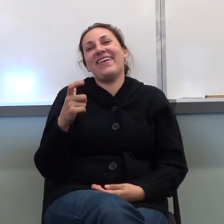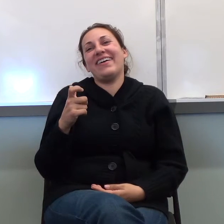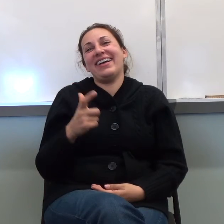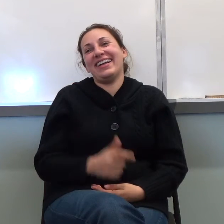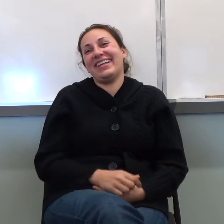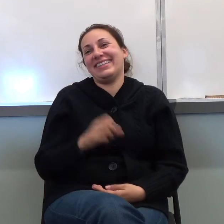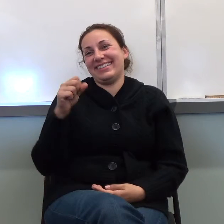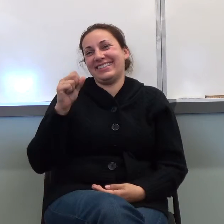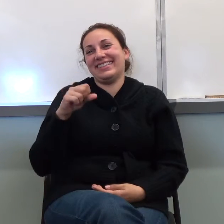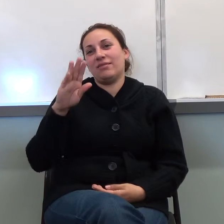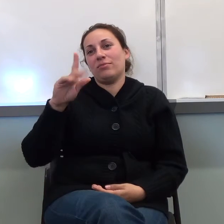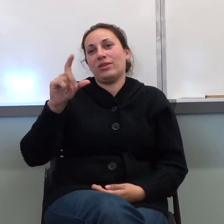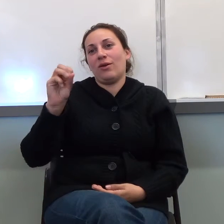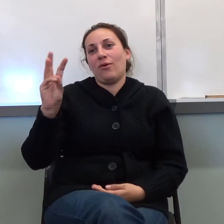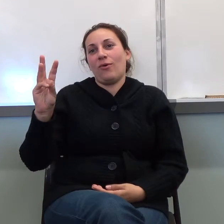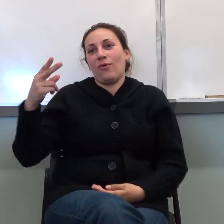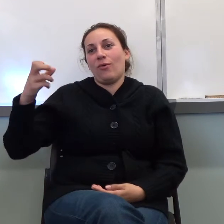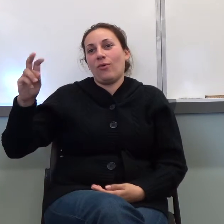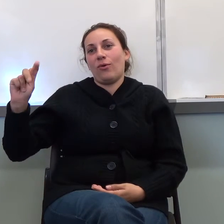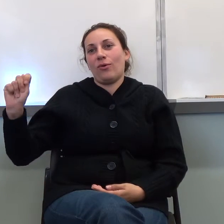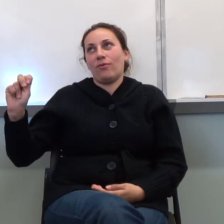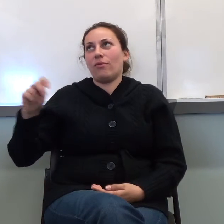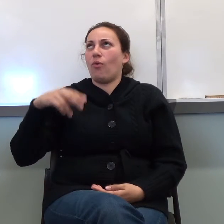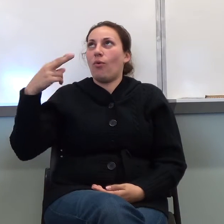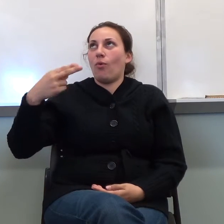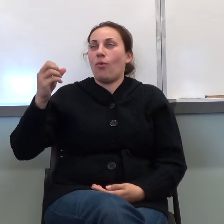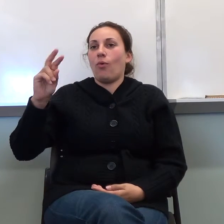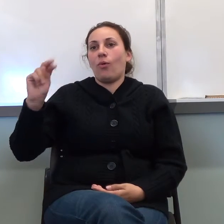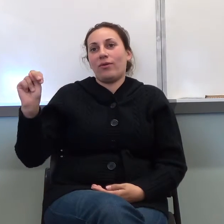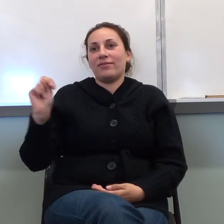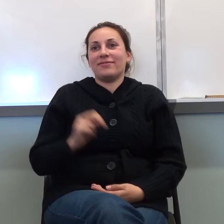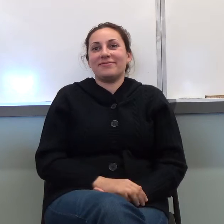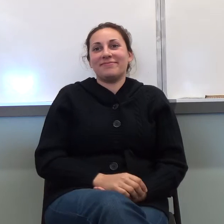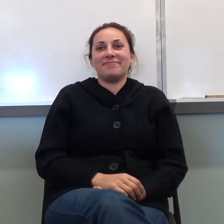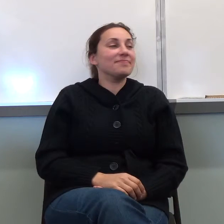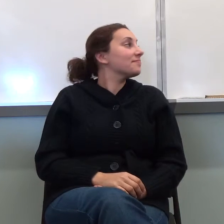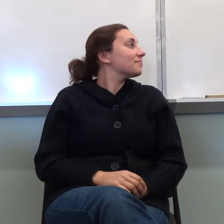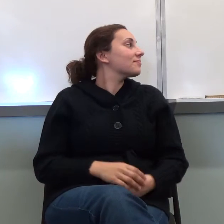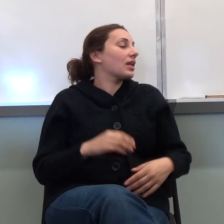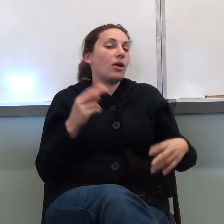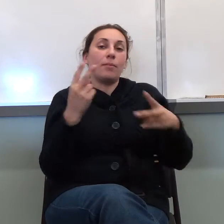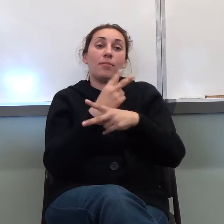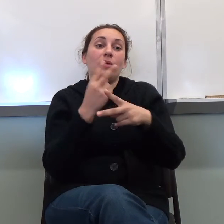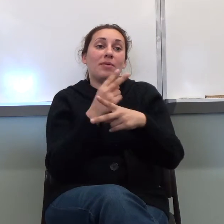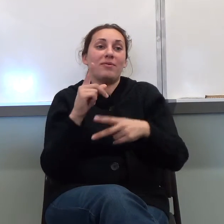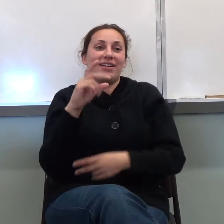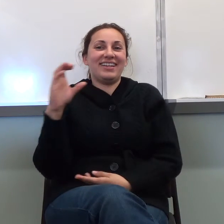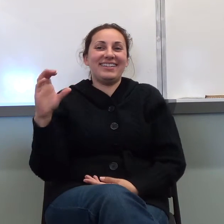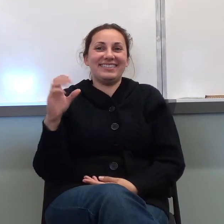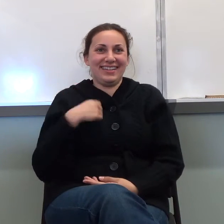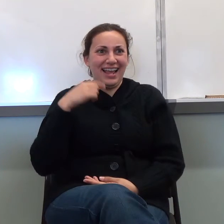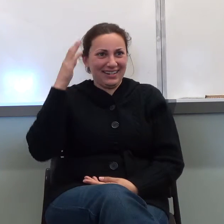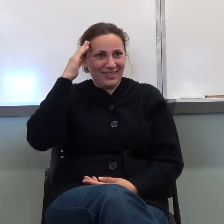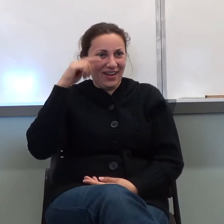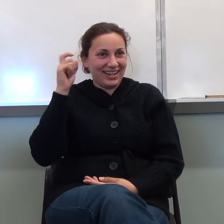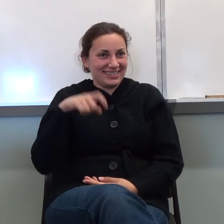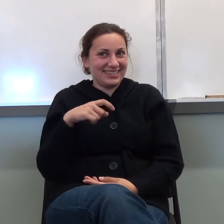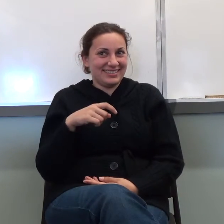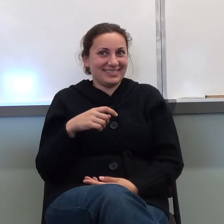let's change that into a percent. Multiply by 100, which moves this thing 2 to the right. So